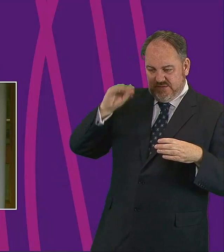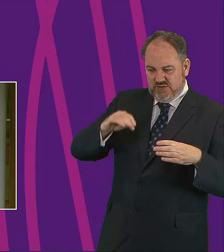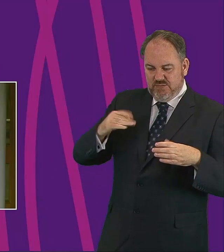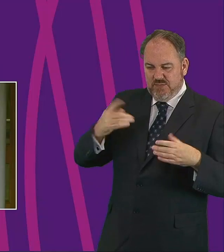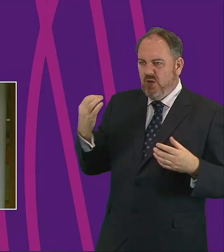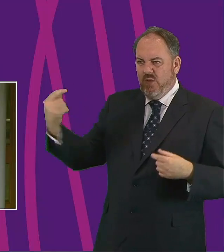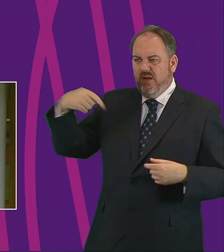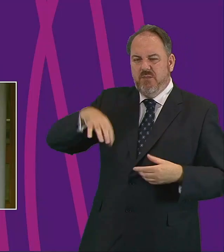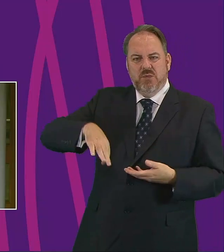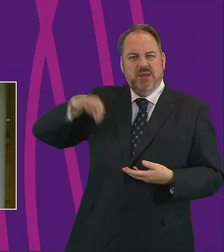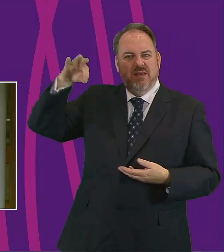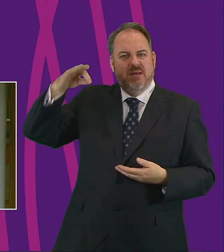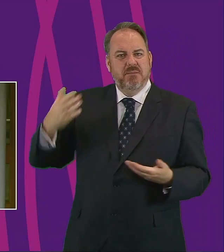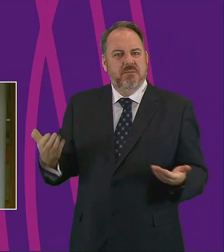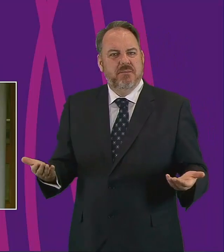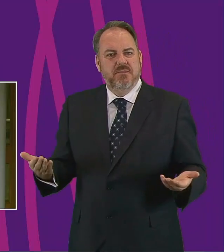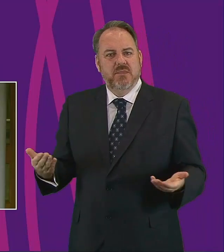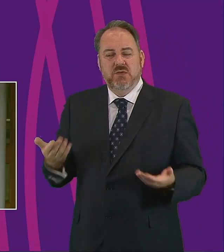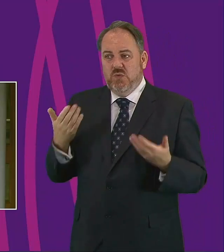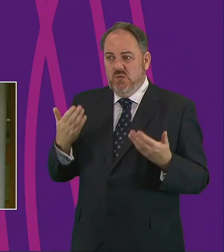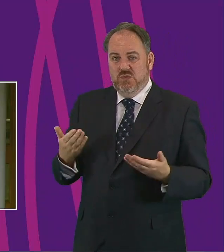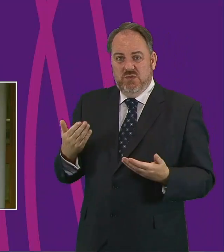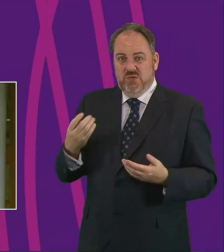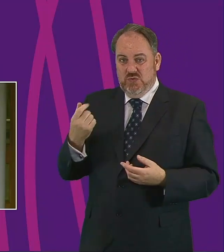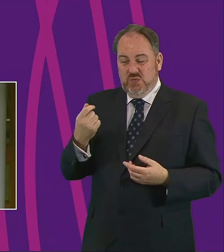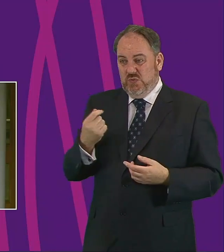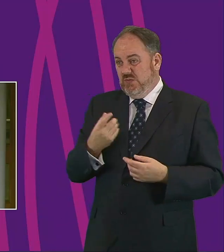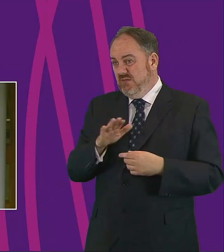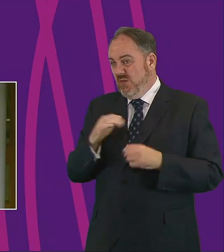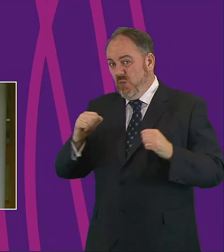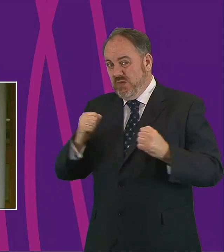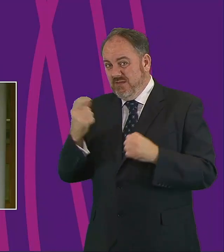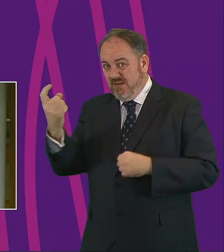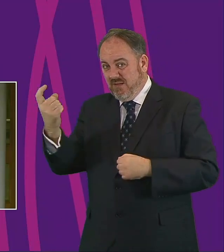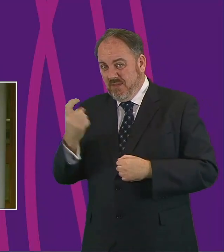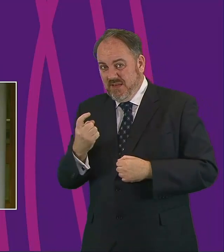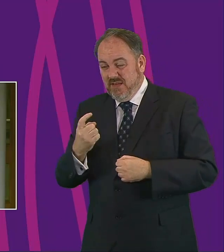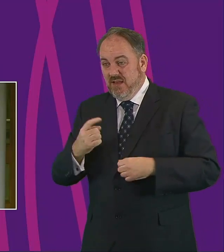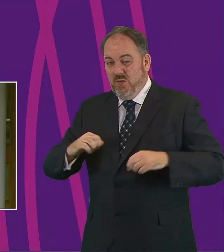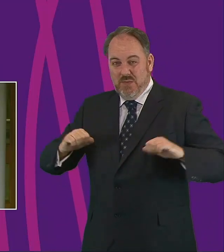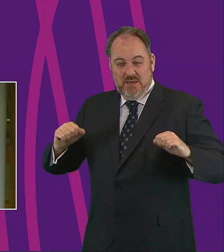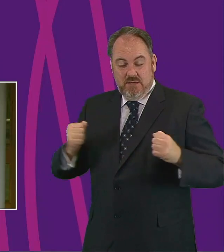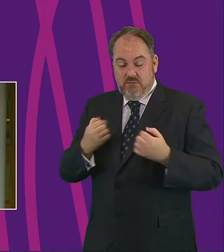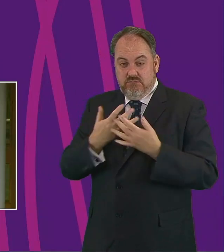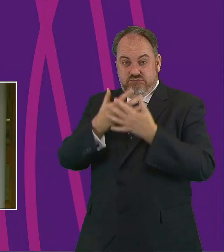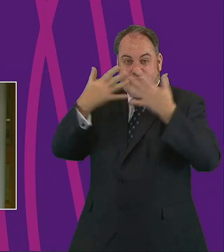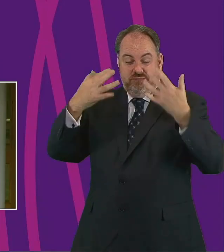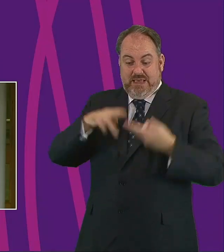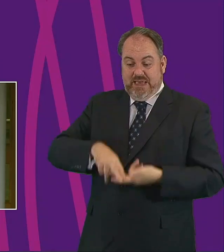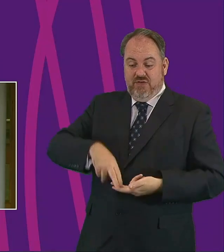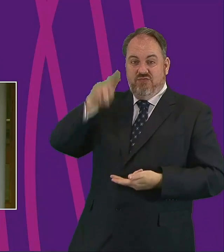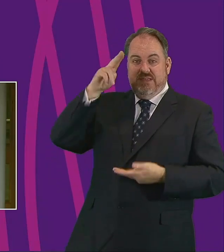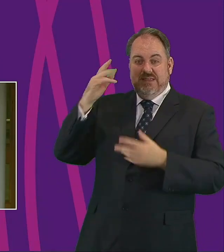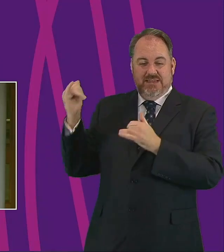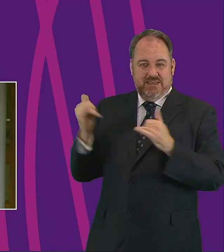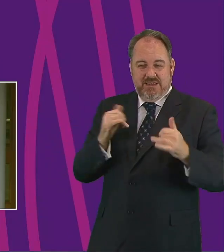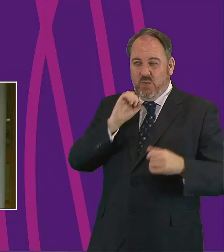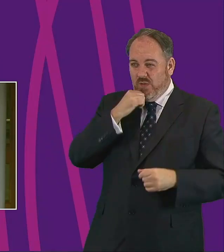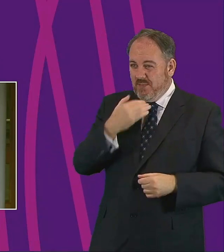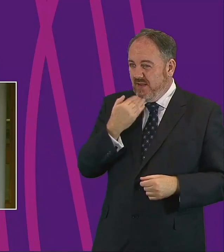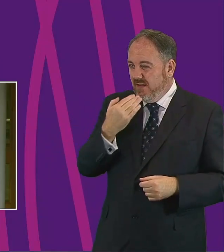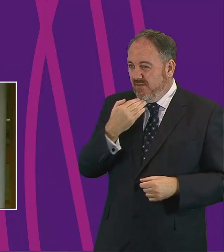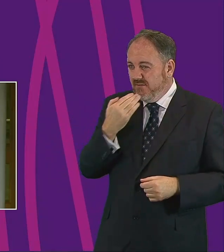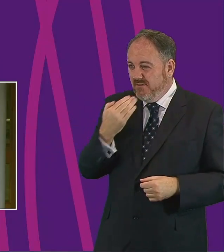up, almost to the point of getting to mass testing, do we have the capacity to do that, and will you ensure that? And can you also, when I'm